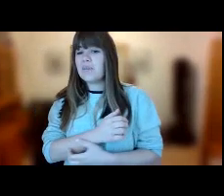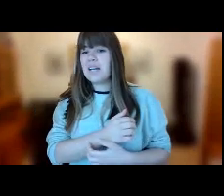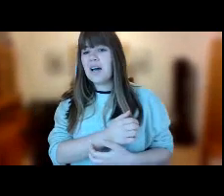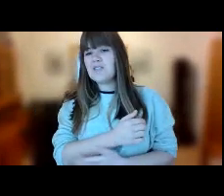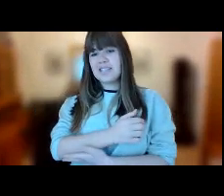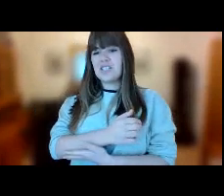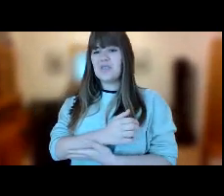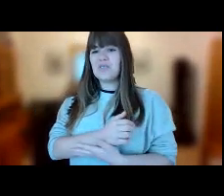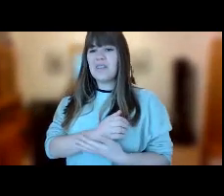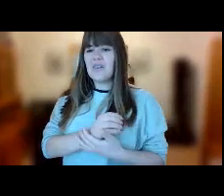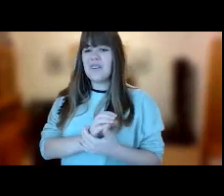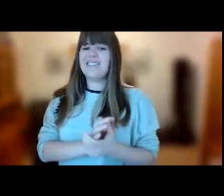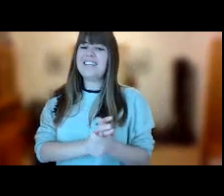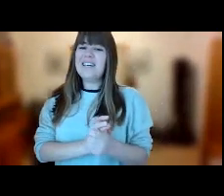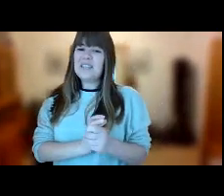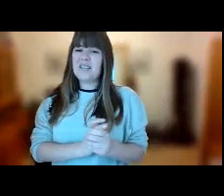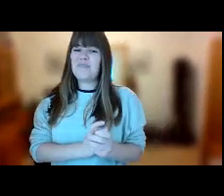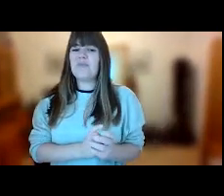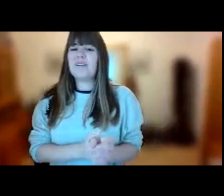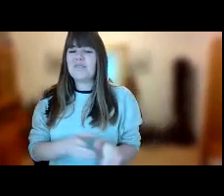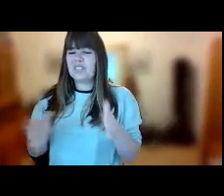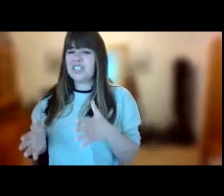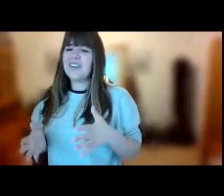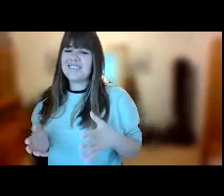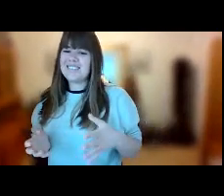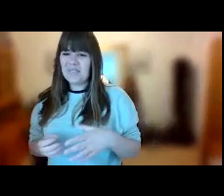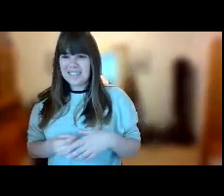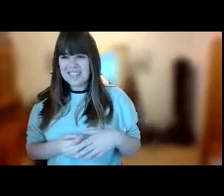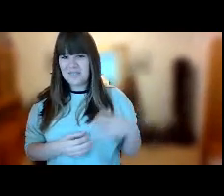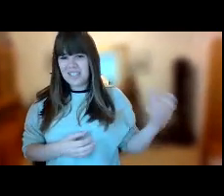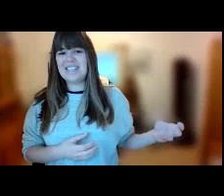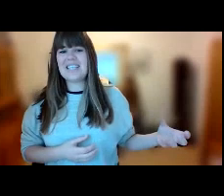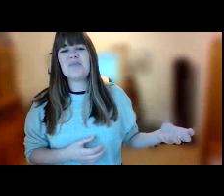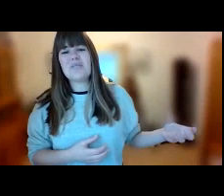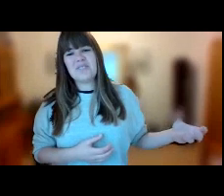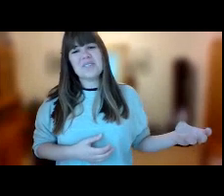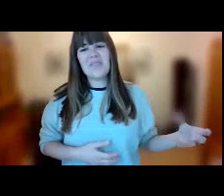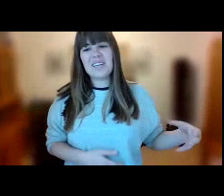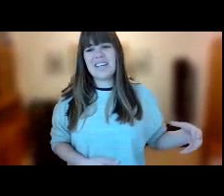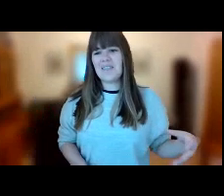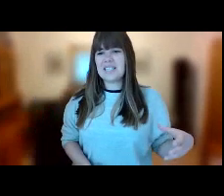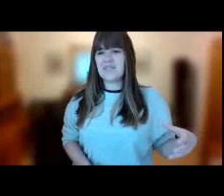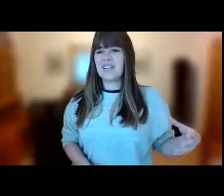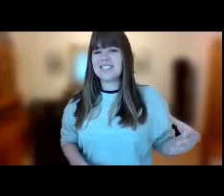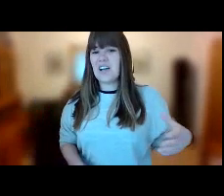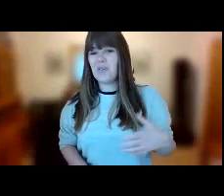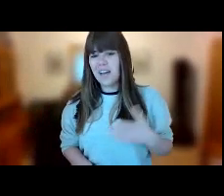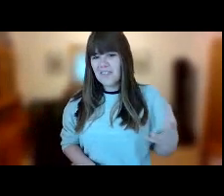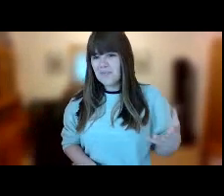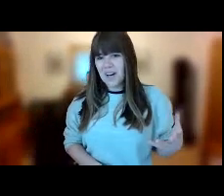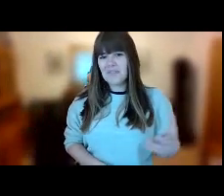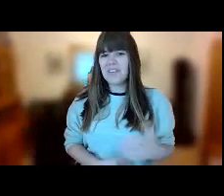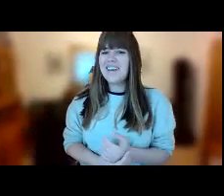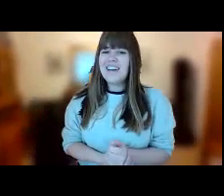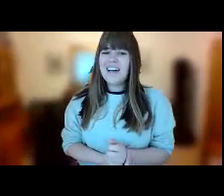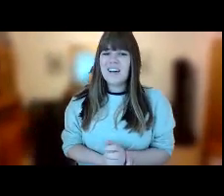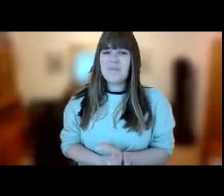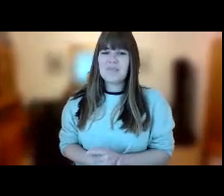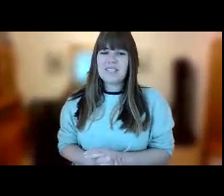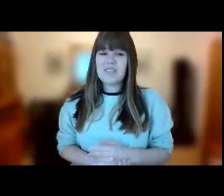can see a complete life transition from that when people believe that she can't do something as to when she is able to do something, and how that's affected her whole life